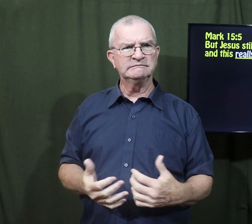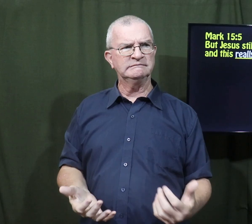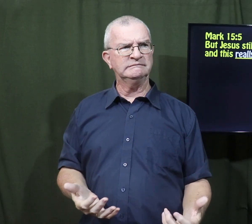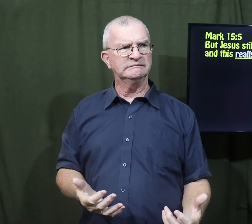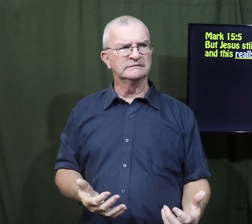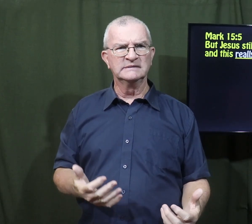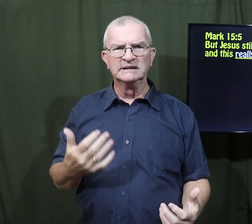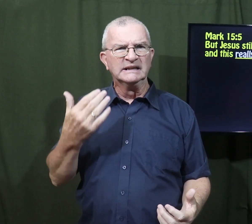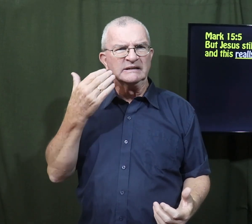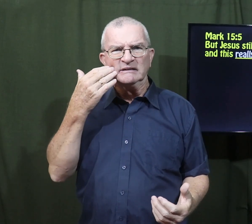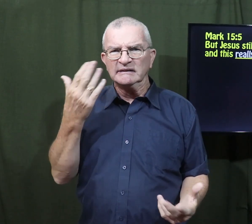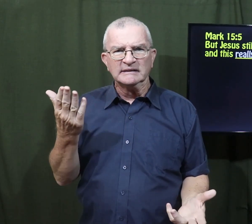himself.